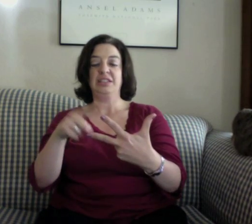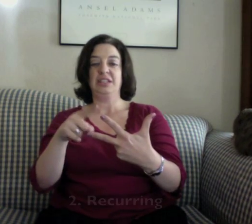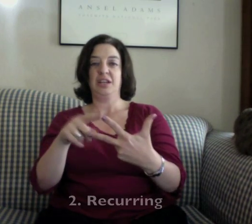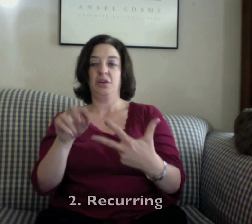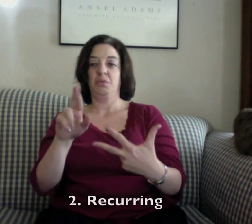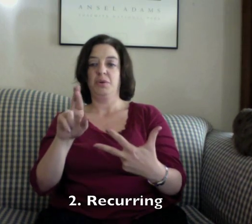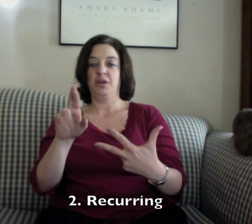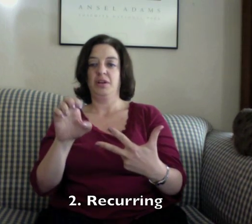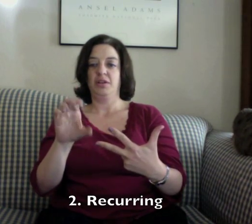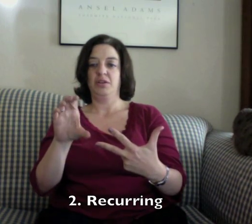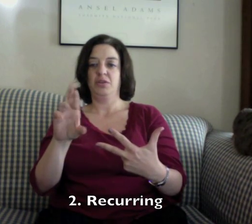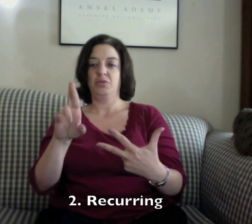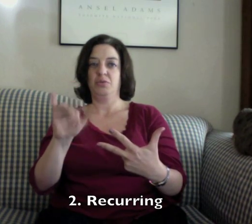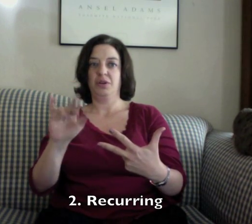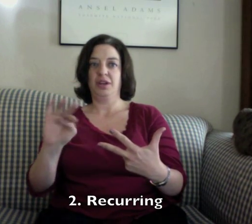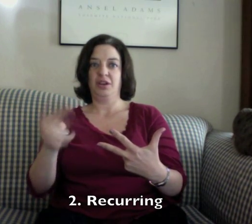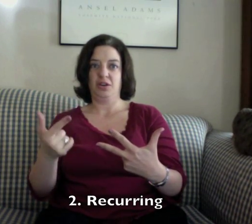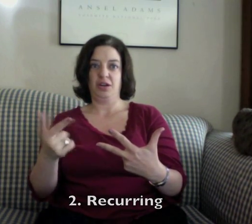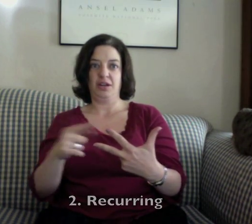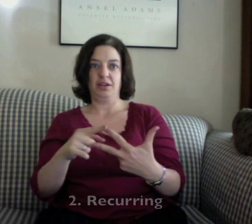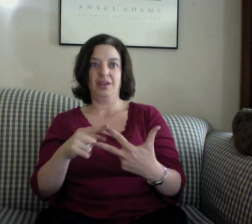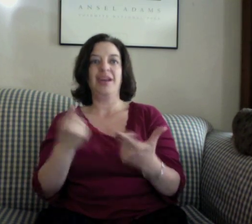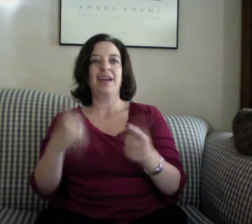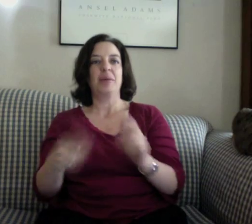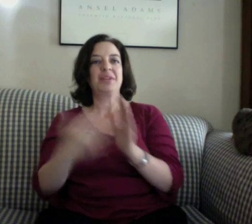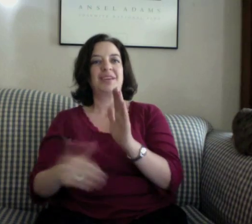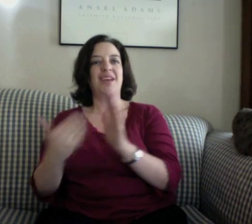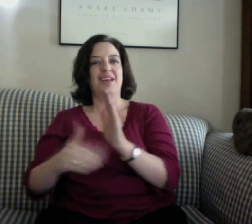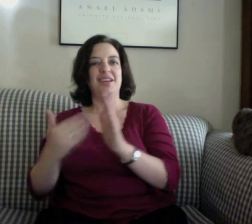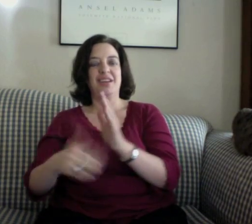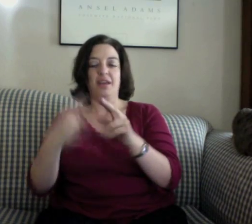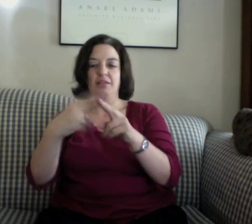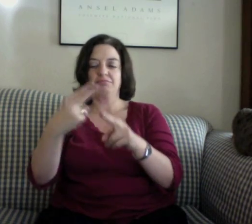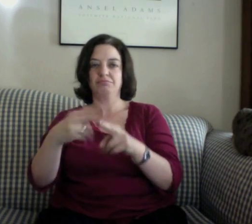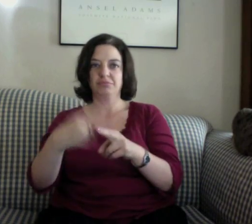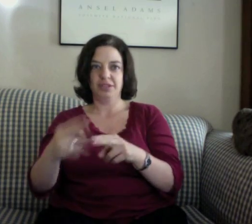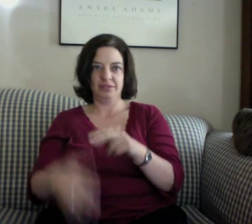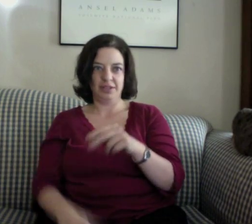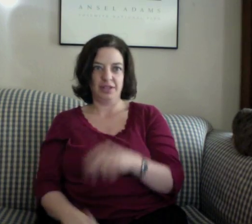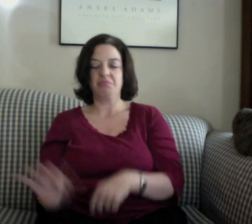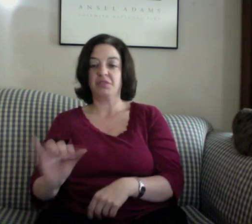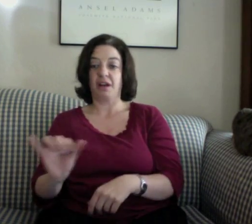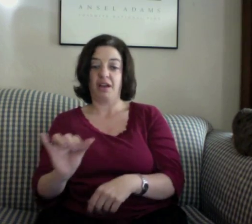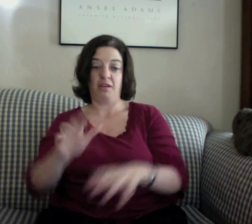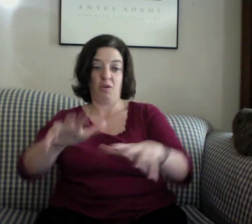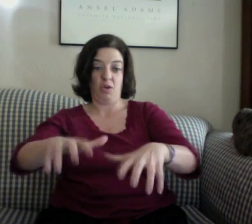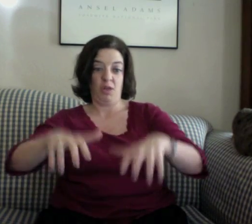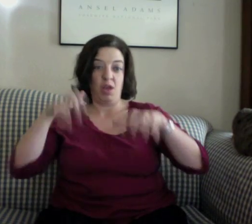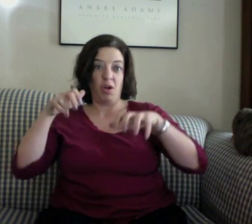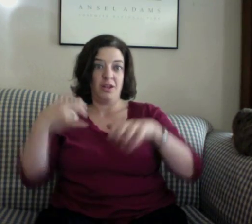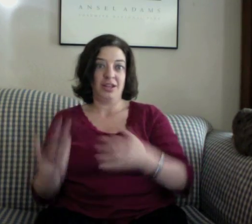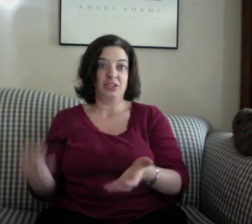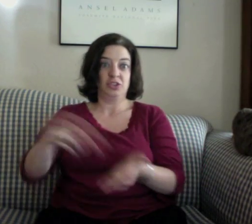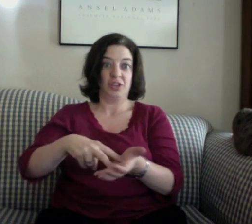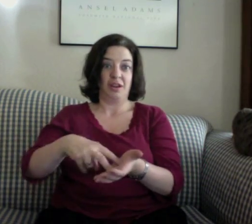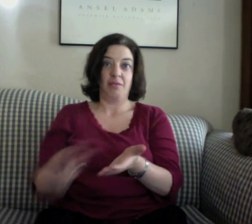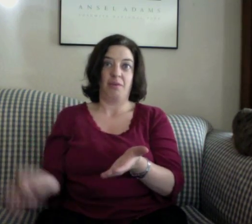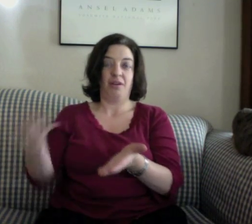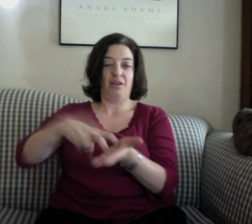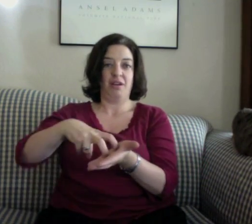The second kind is recurring. It means it happens again and again for brief periods of time. Like the audience kept